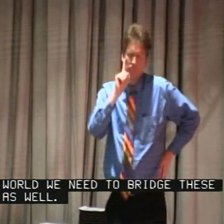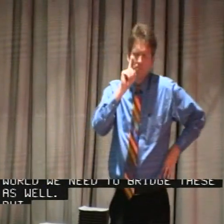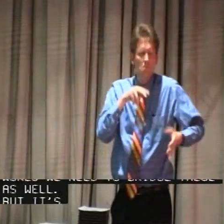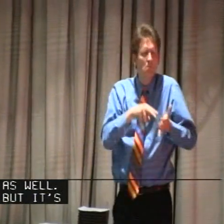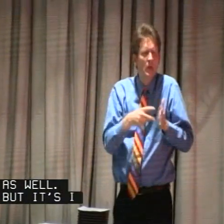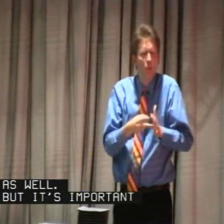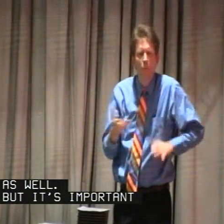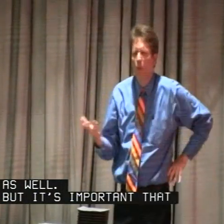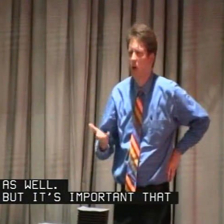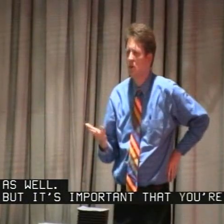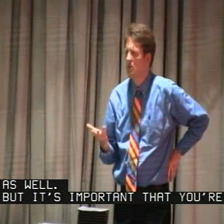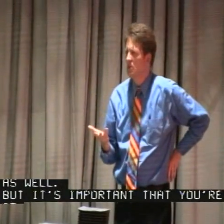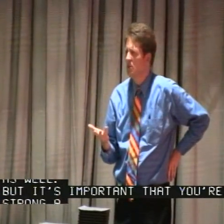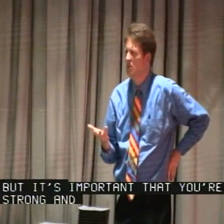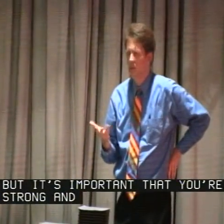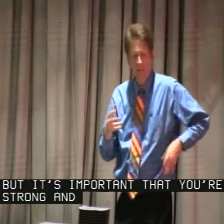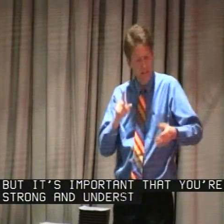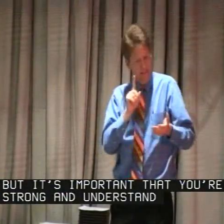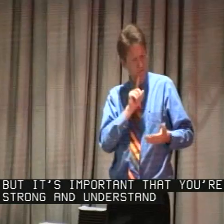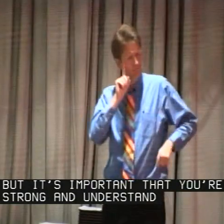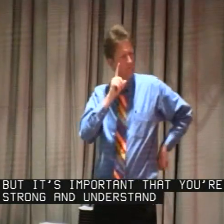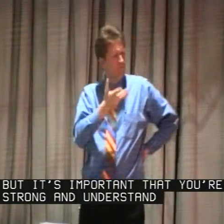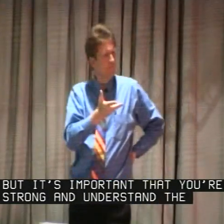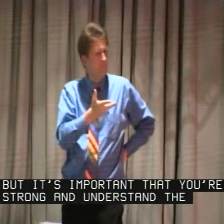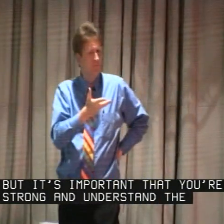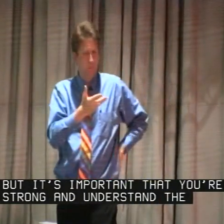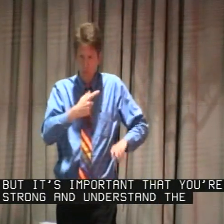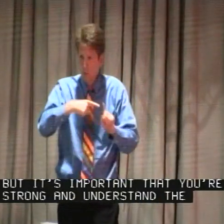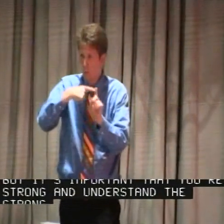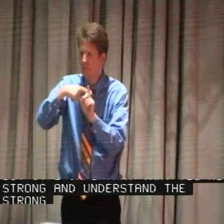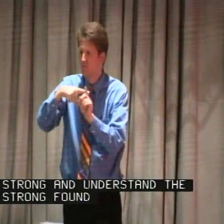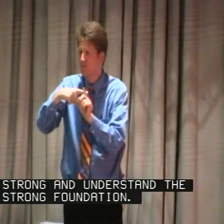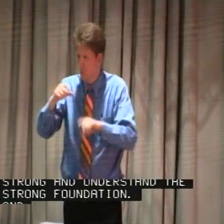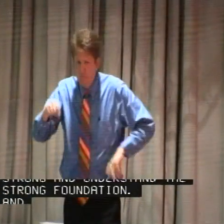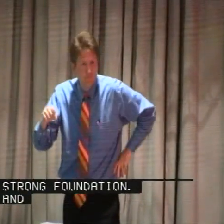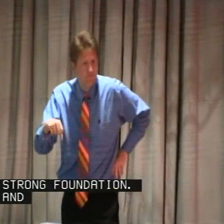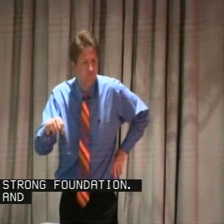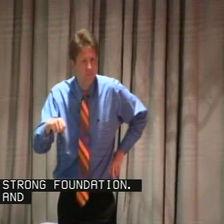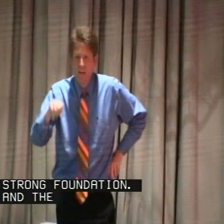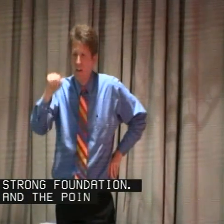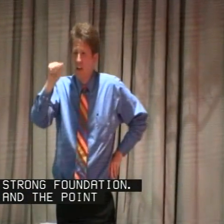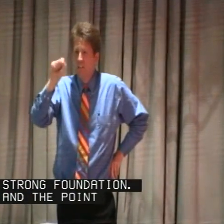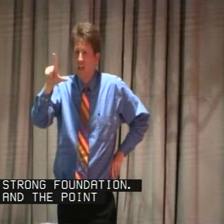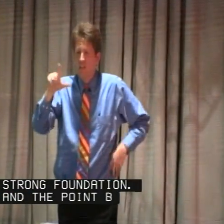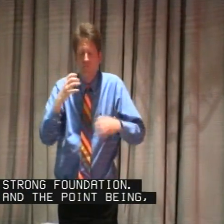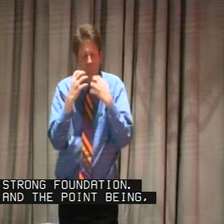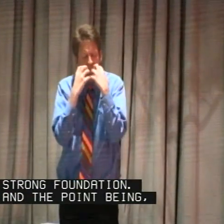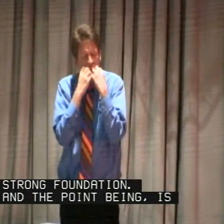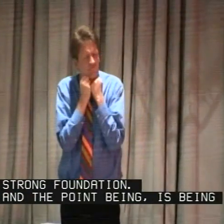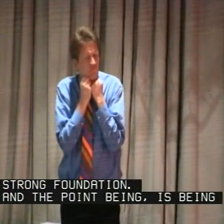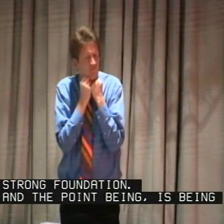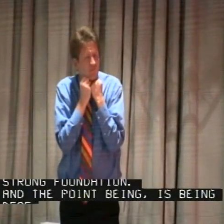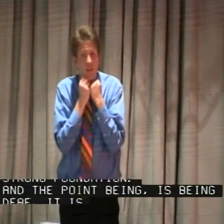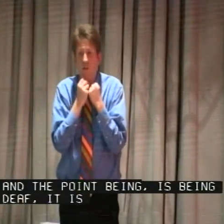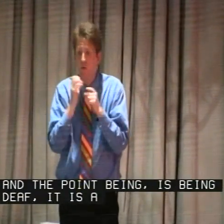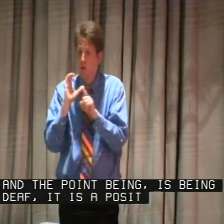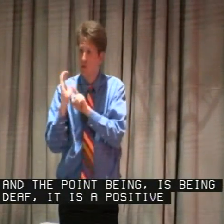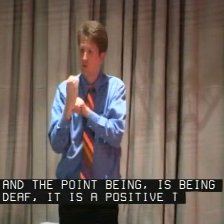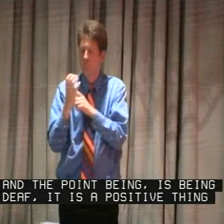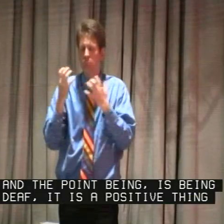understand the strong foundation. And the point being, as being deaf, it is a positive thing for us. American Sign Language is something that